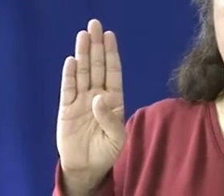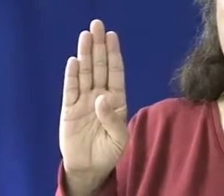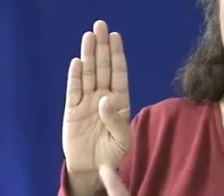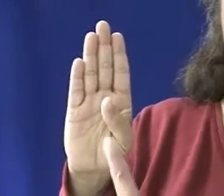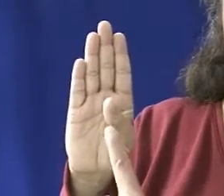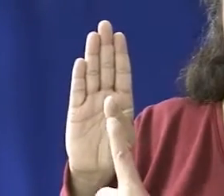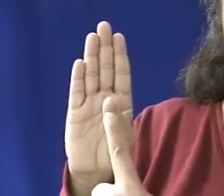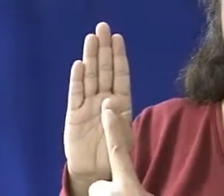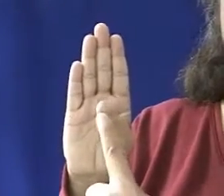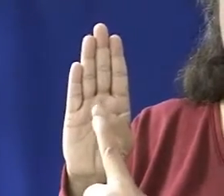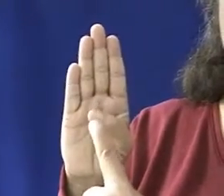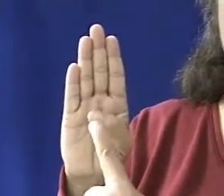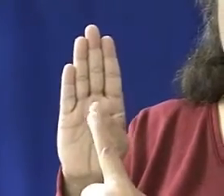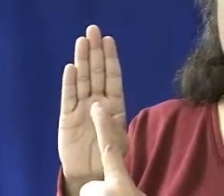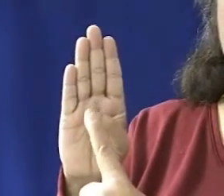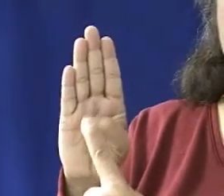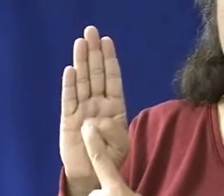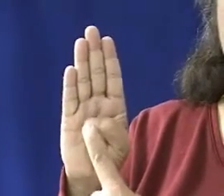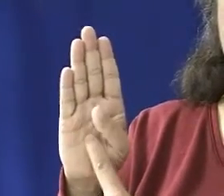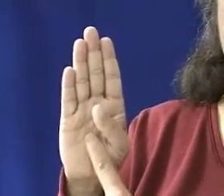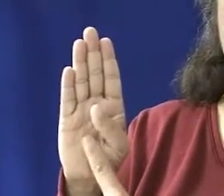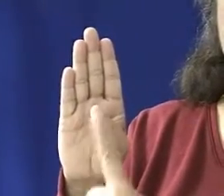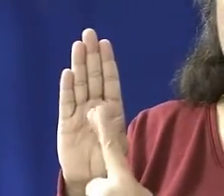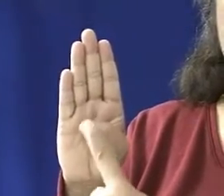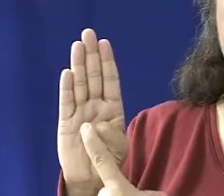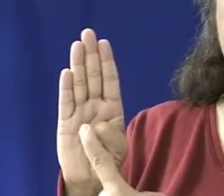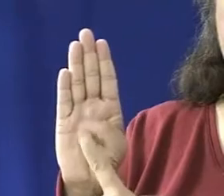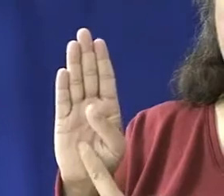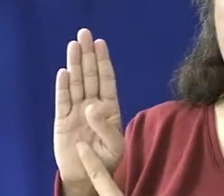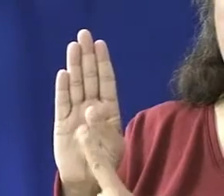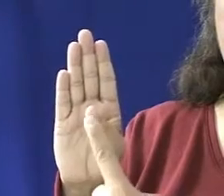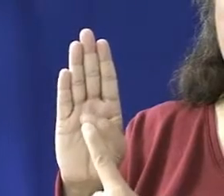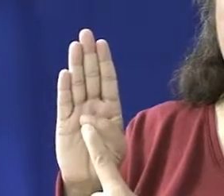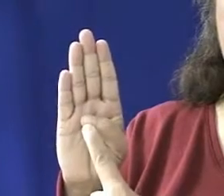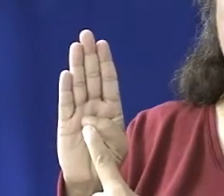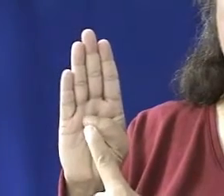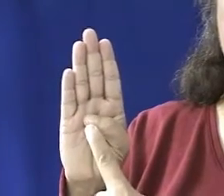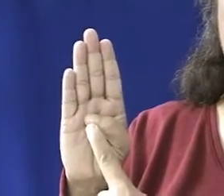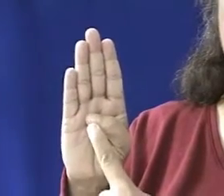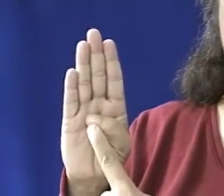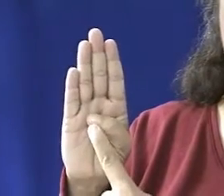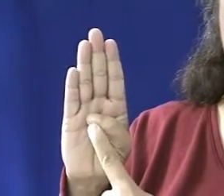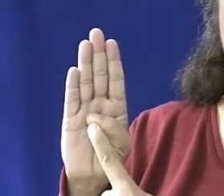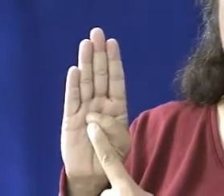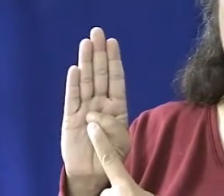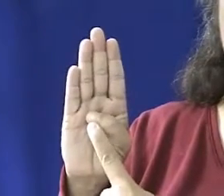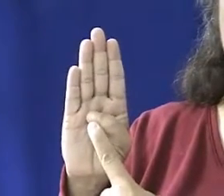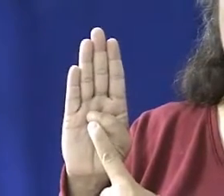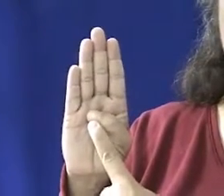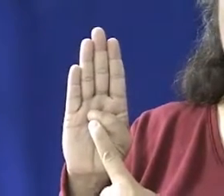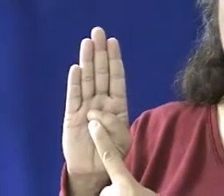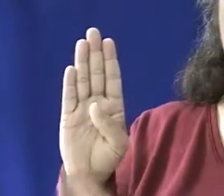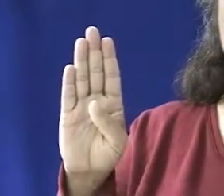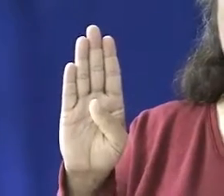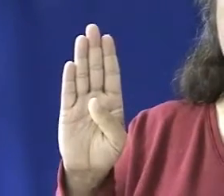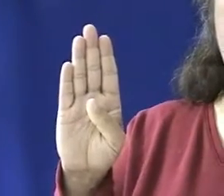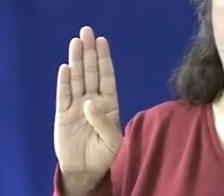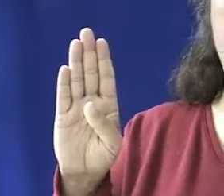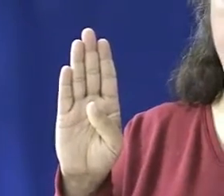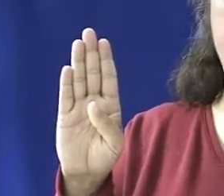Your thumb should be curled down in. Mine doesn't do that, but if yours can, get it in there. B.